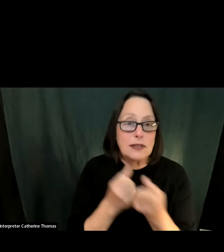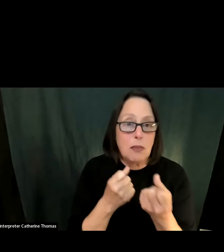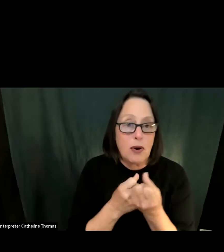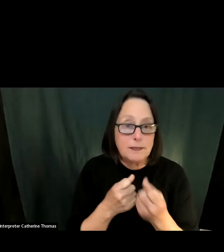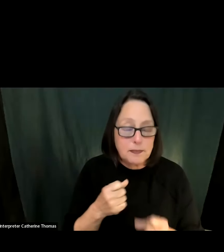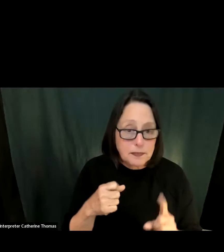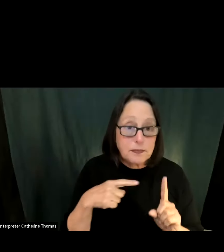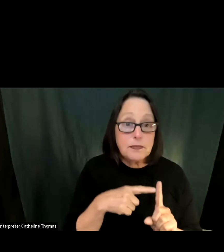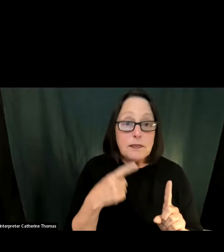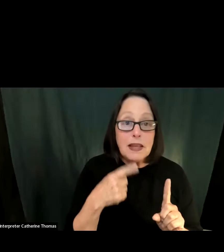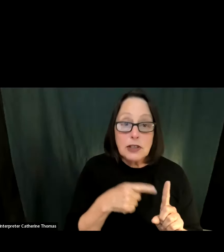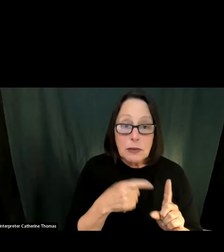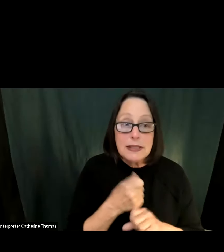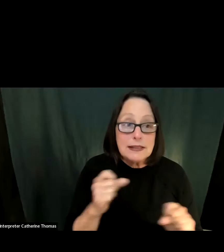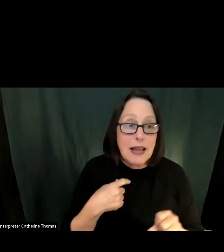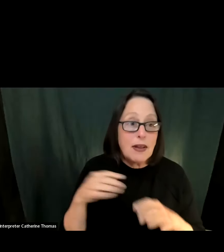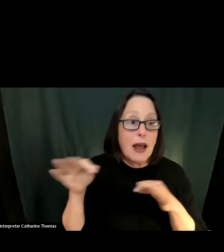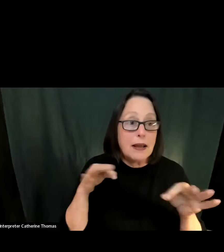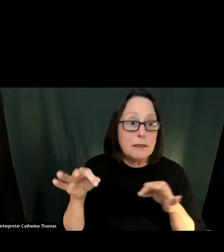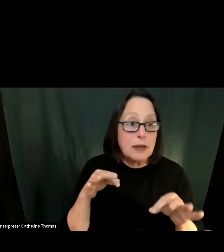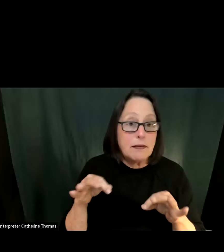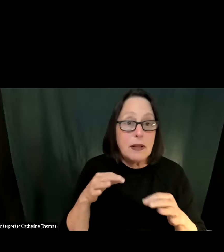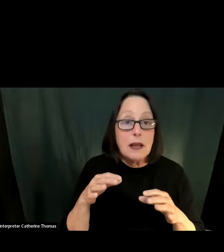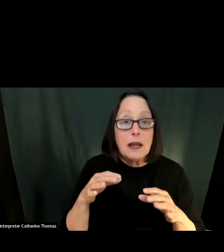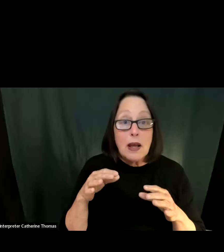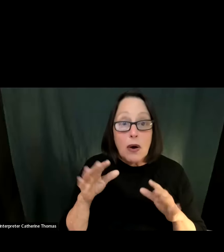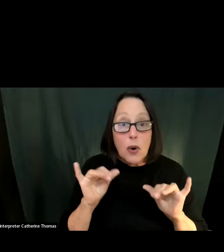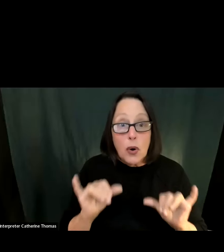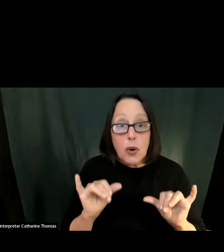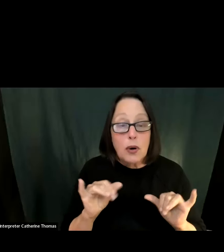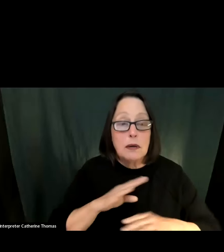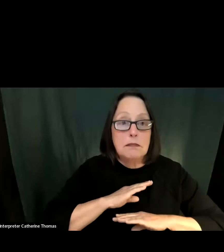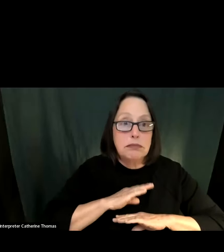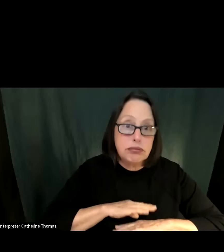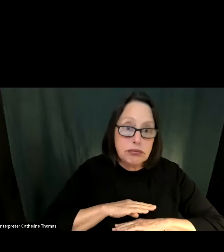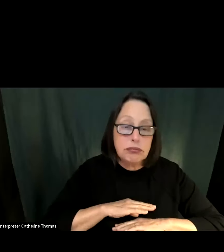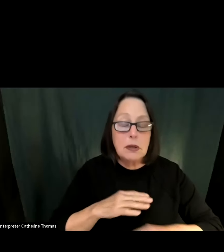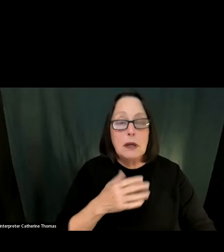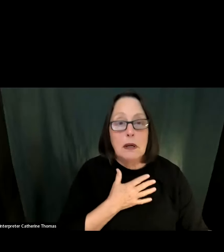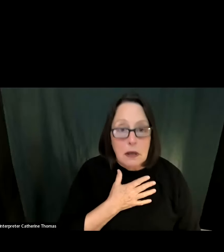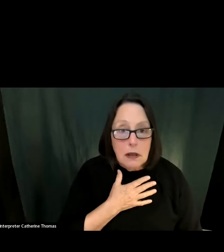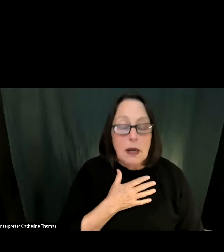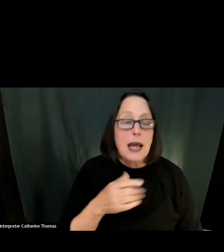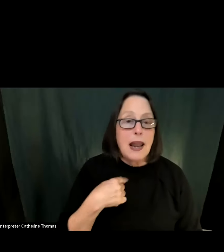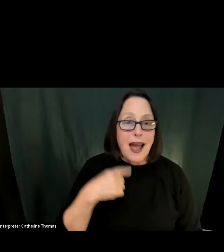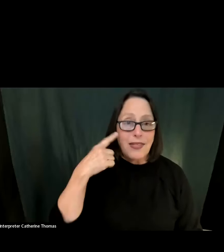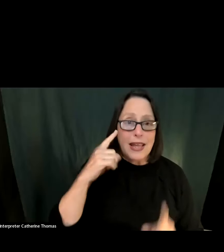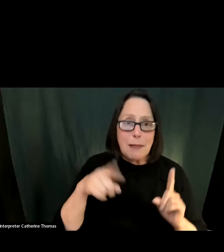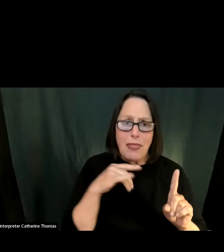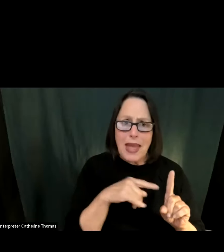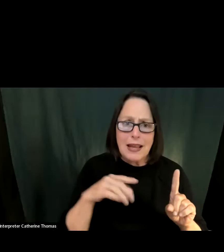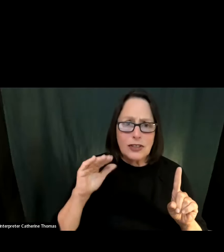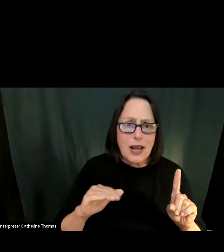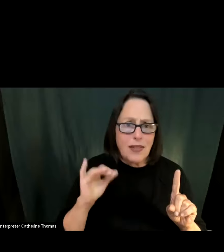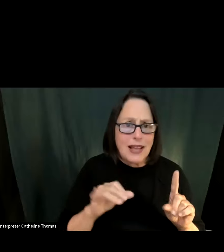and that she had been safe. And I breathed the world's largest sigh of relief. And I just think about this child and this